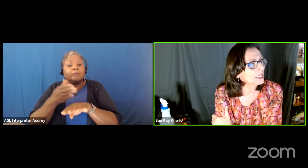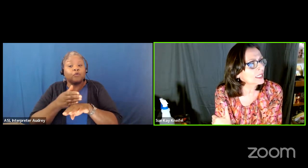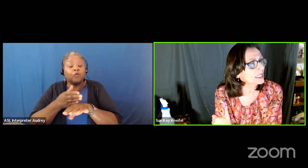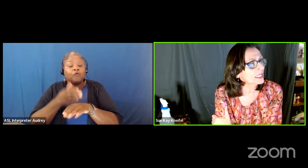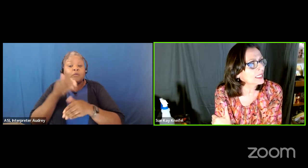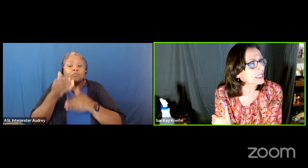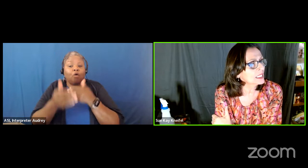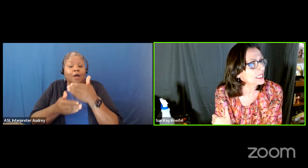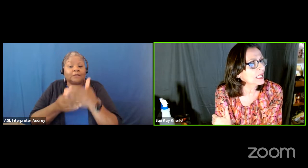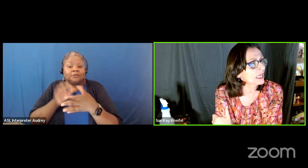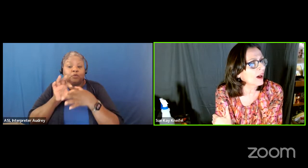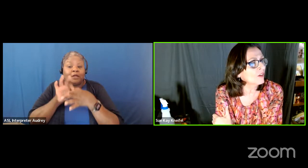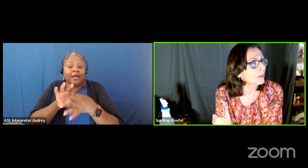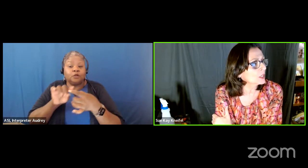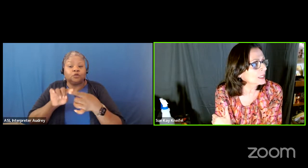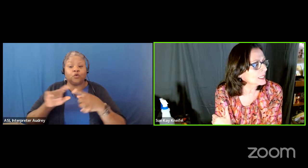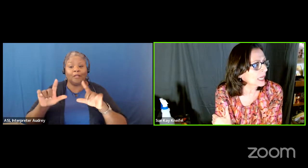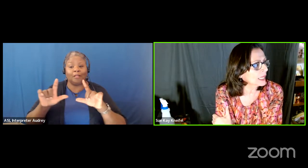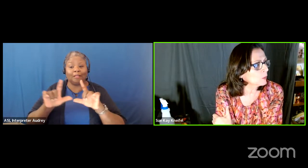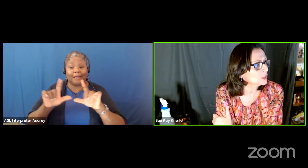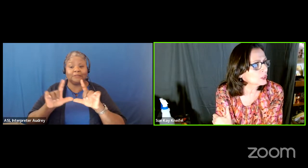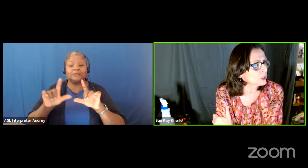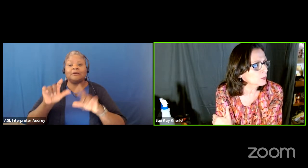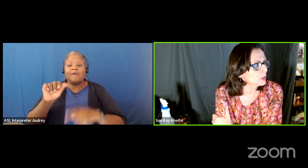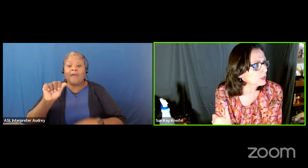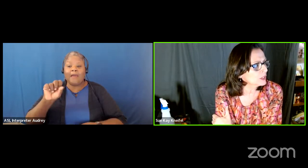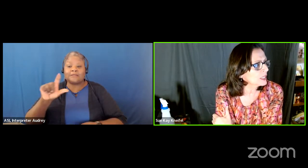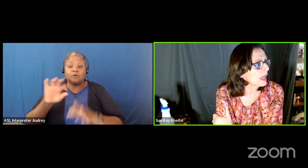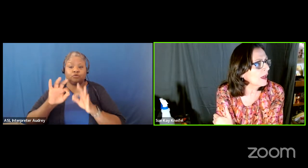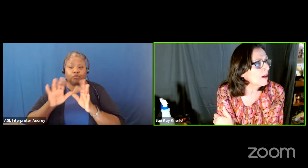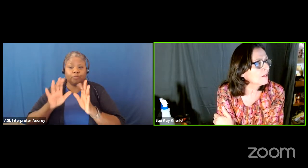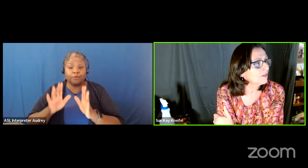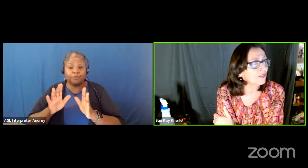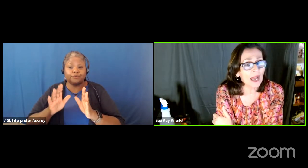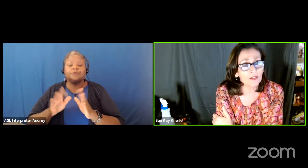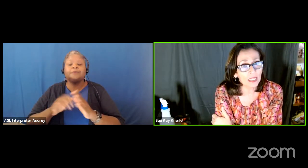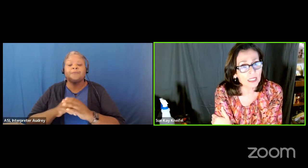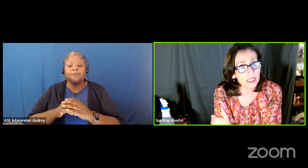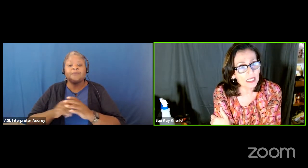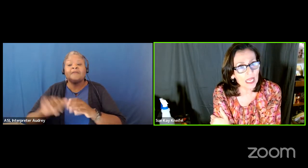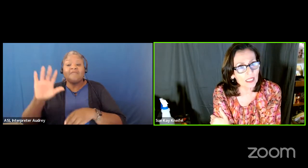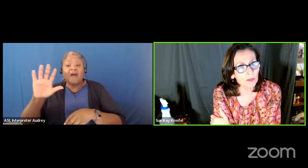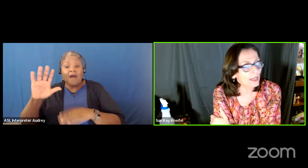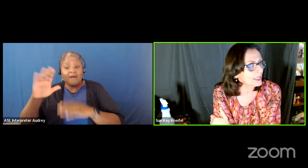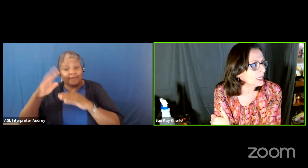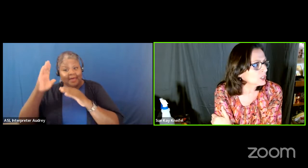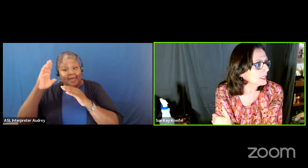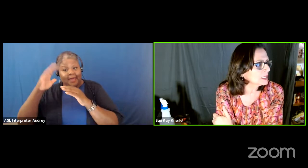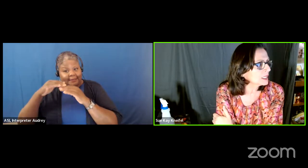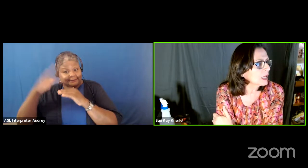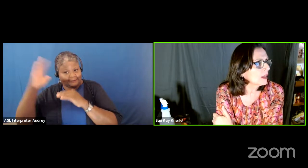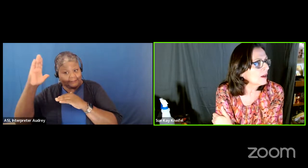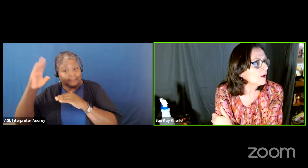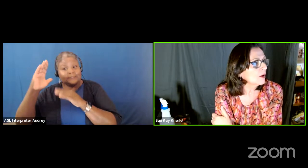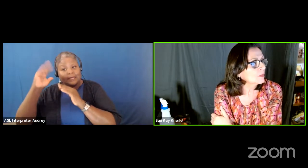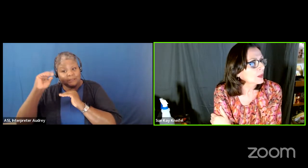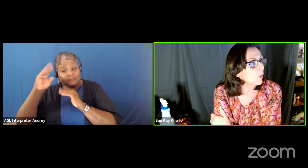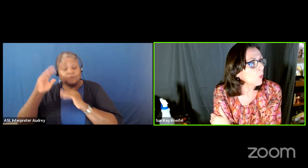processes related to the licensing of American Sign Language interpreters. 5, exceeds